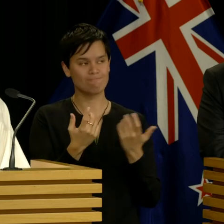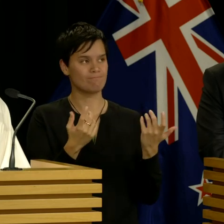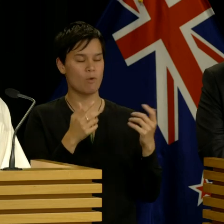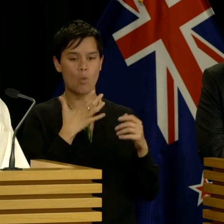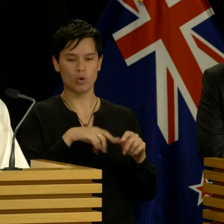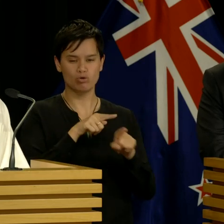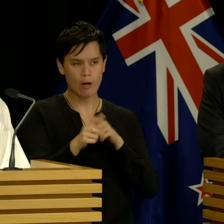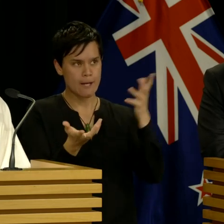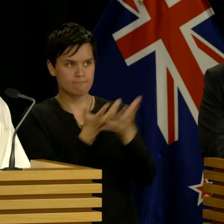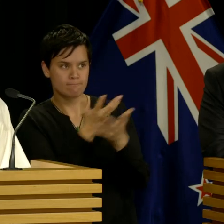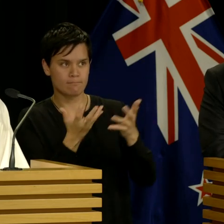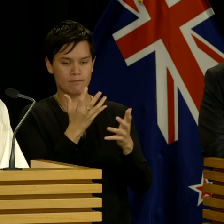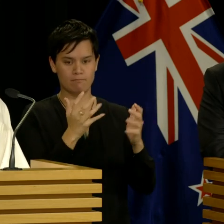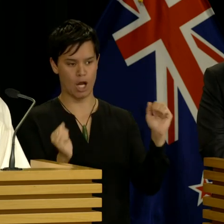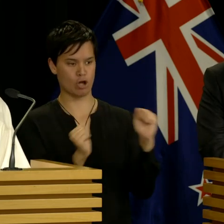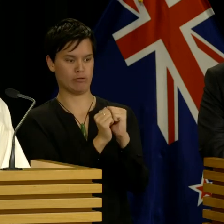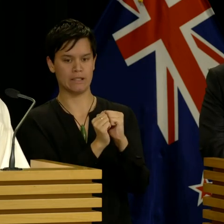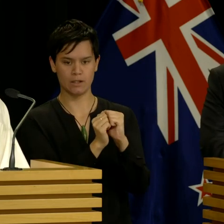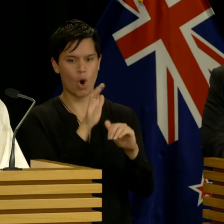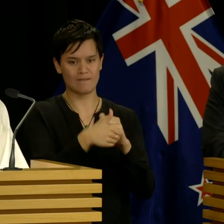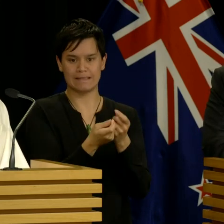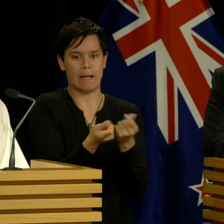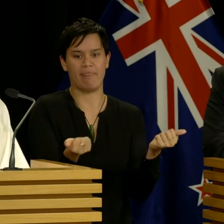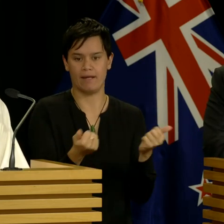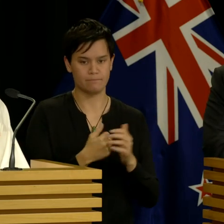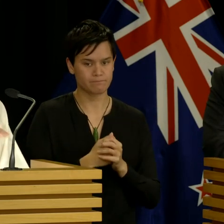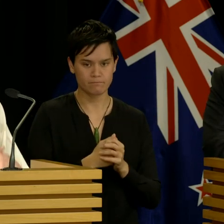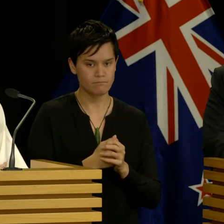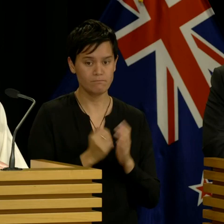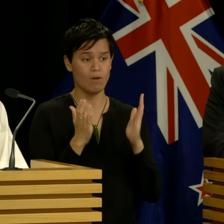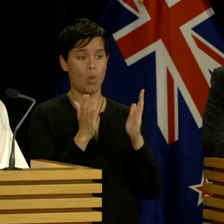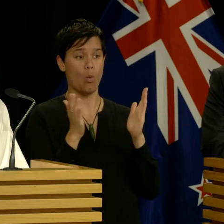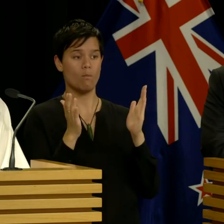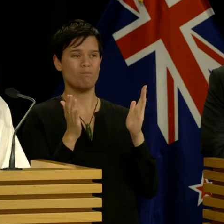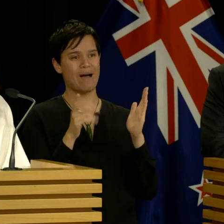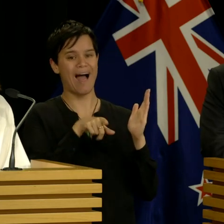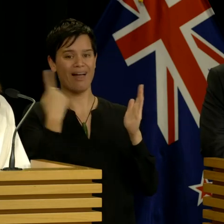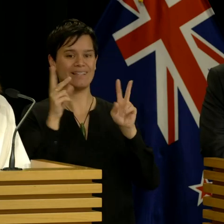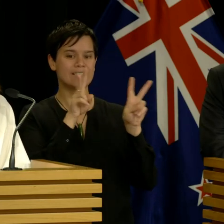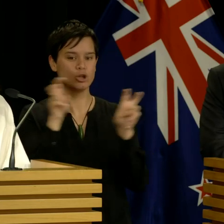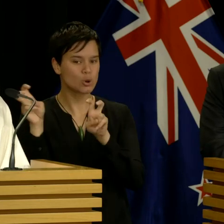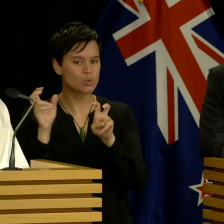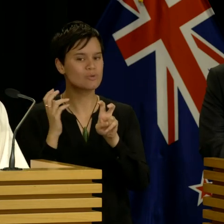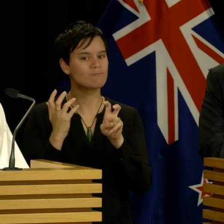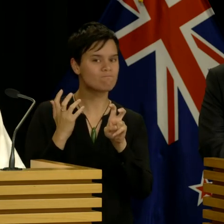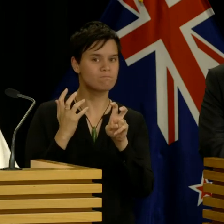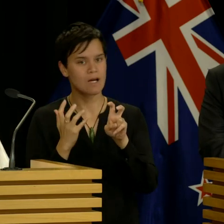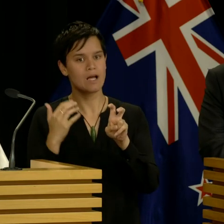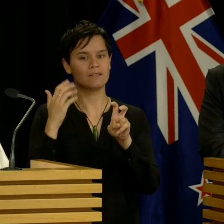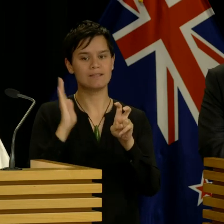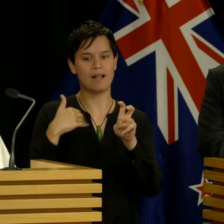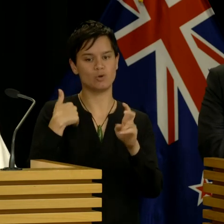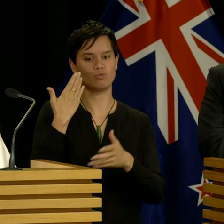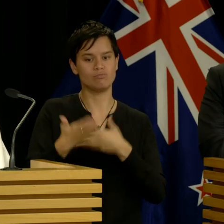And with regard to wider issues, those we are still having conversations about, but to date it has not been an issue raised with us. Contractors